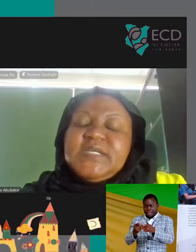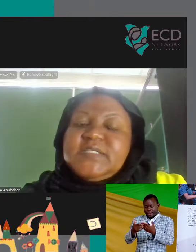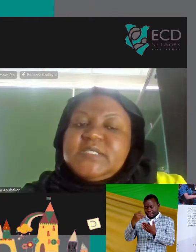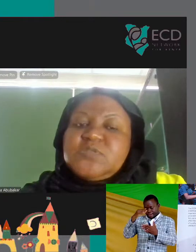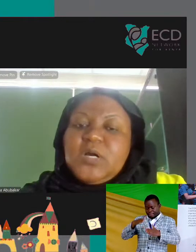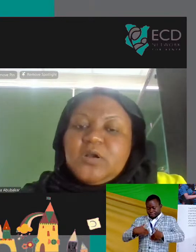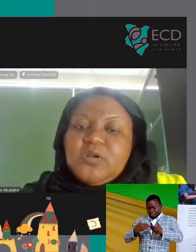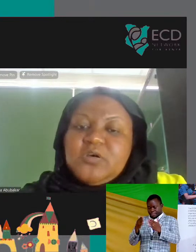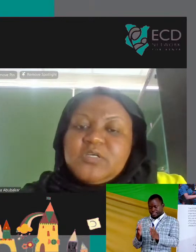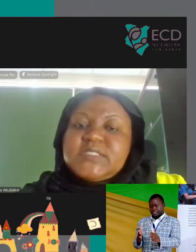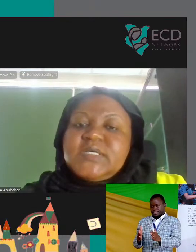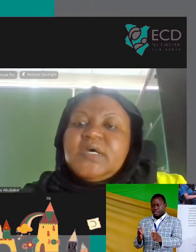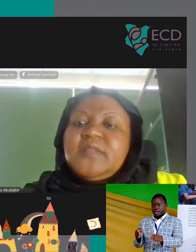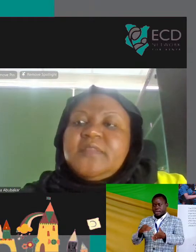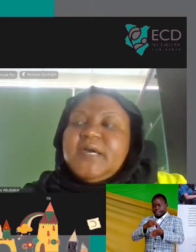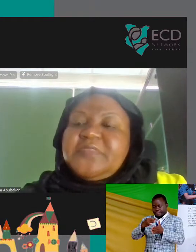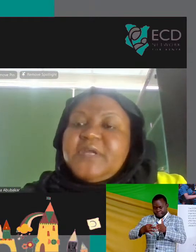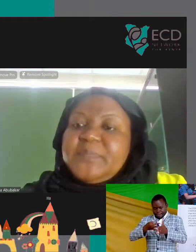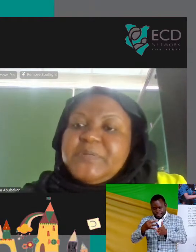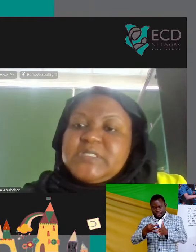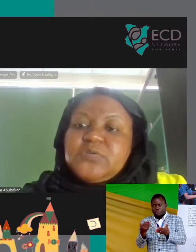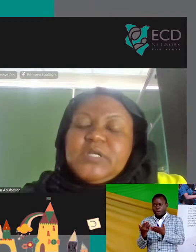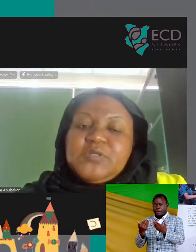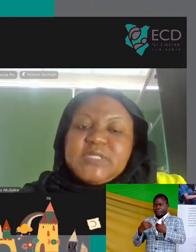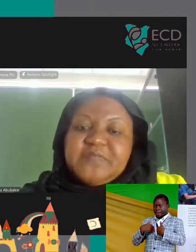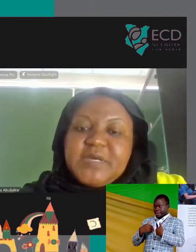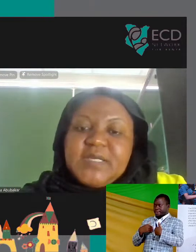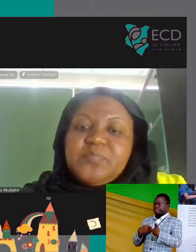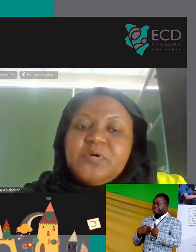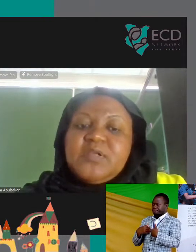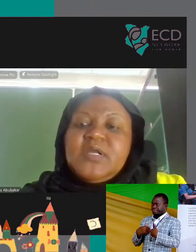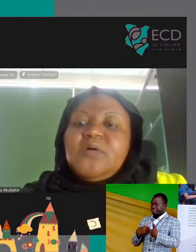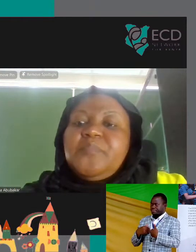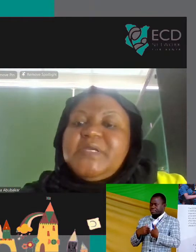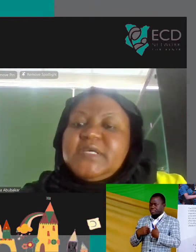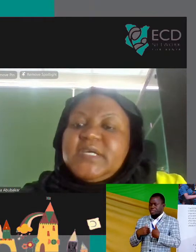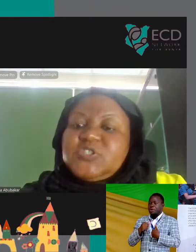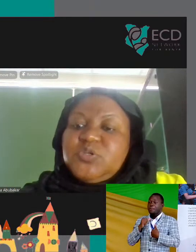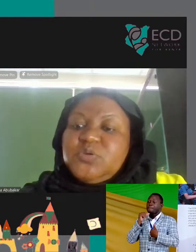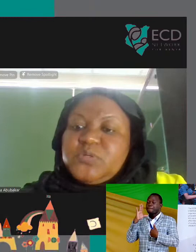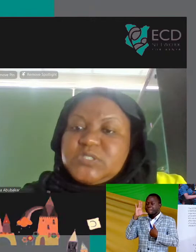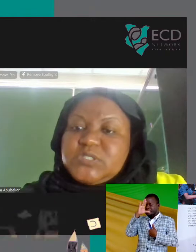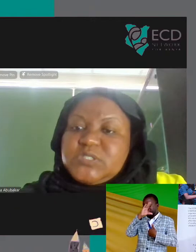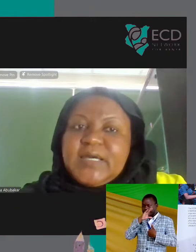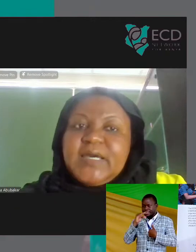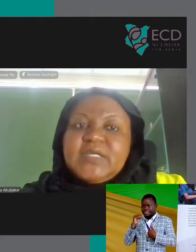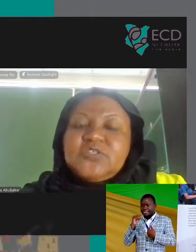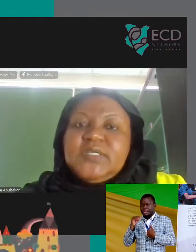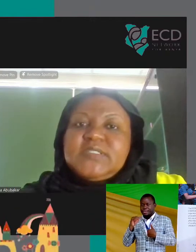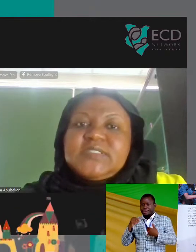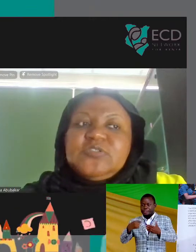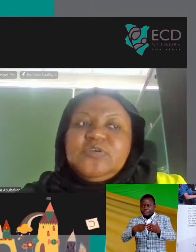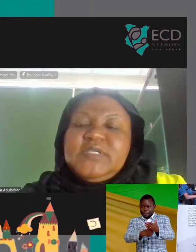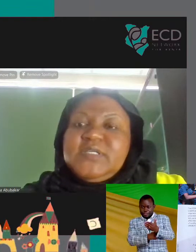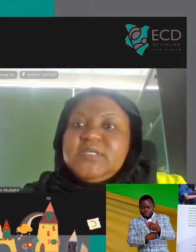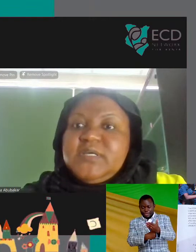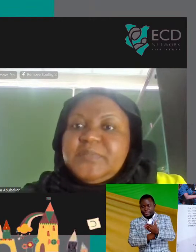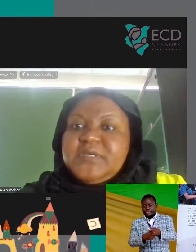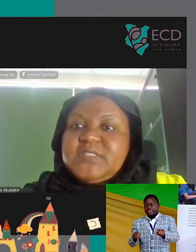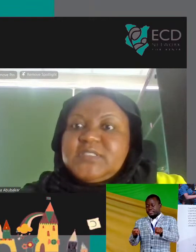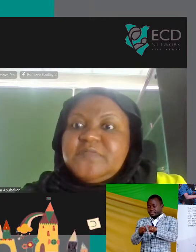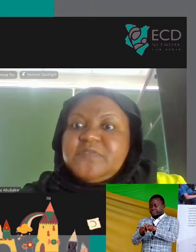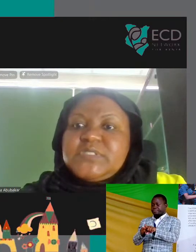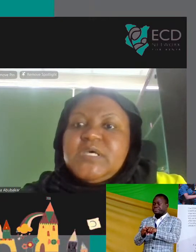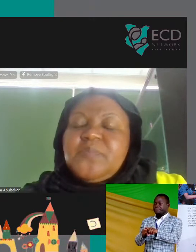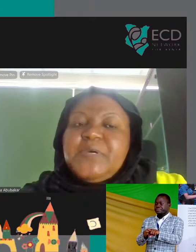or facilities were closed, their therapists were not available, medication was not there. Actually, in